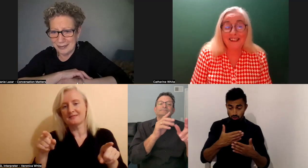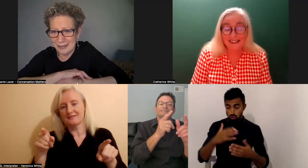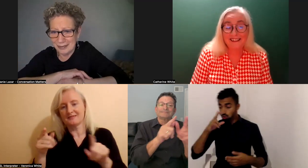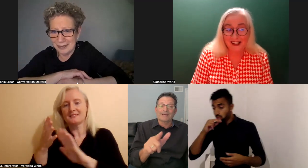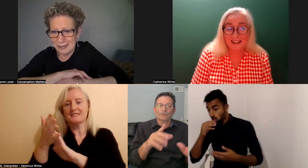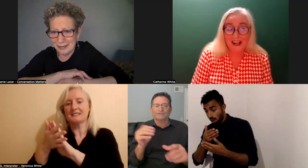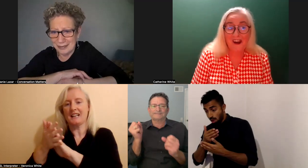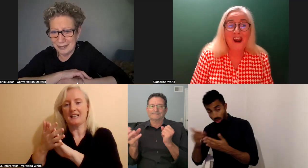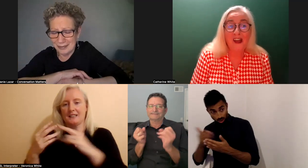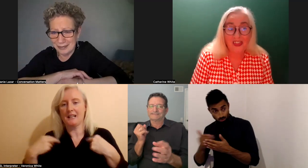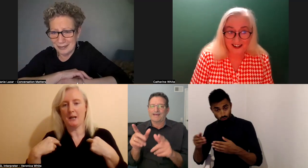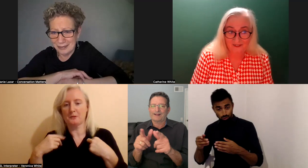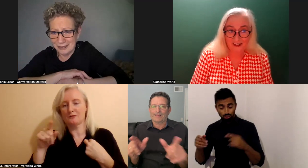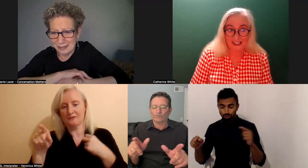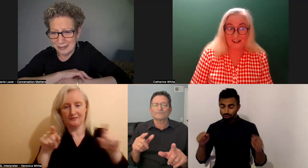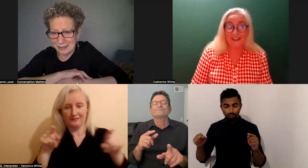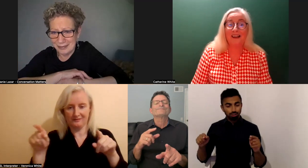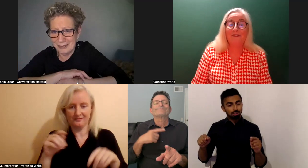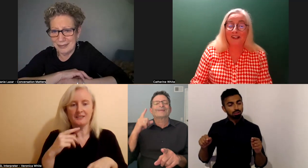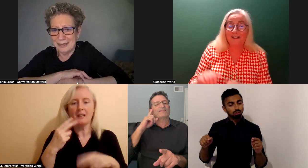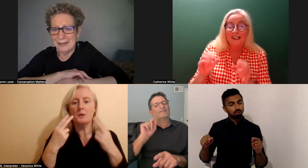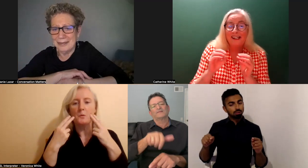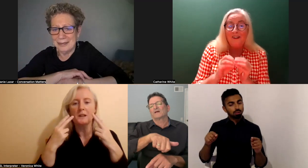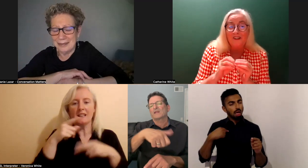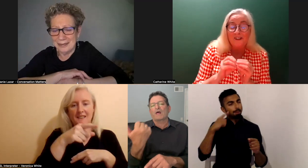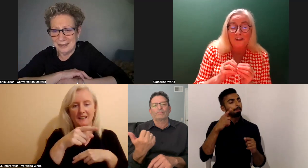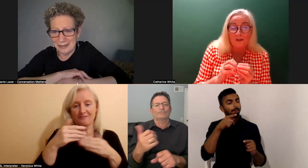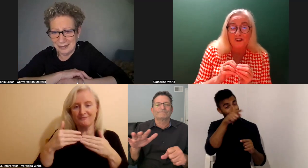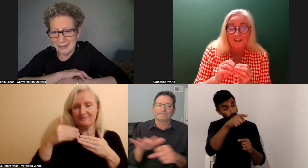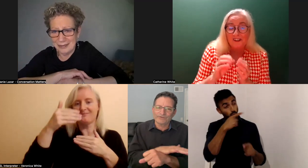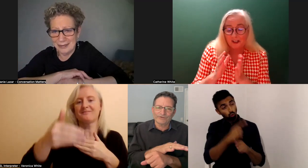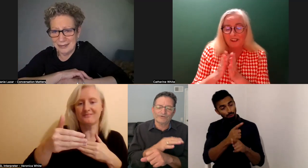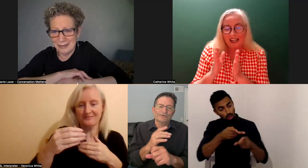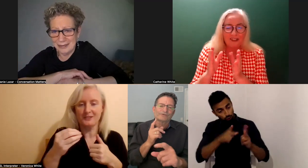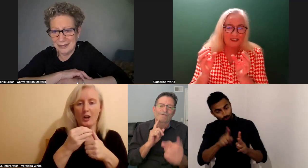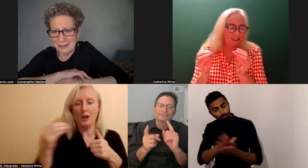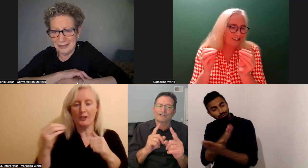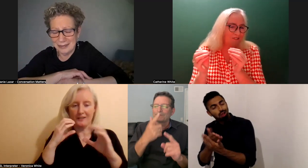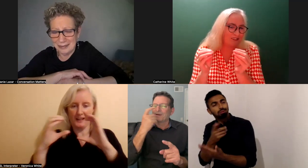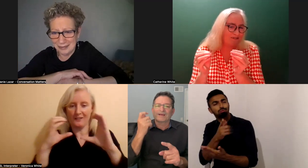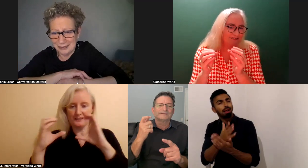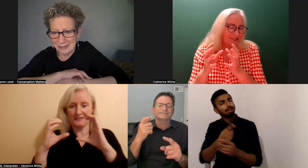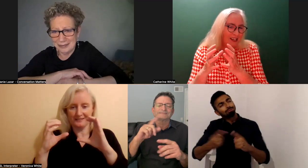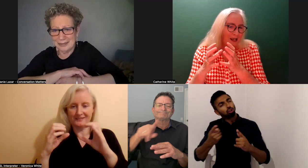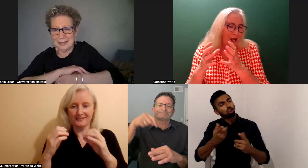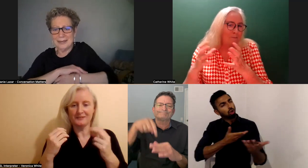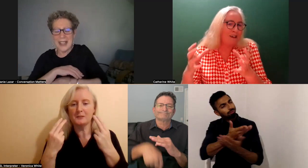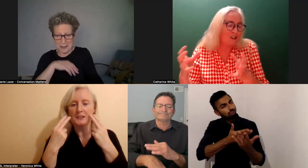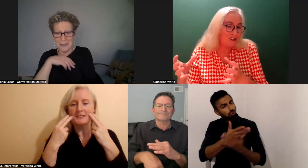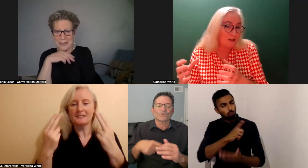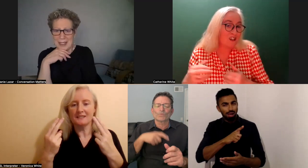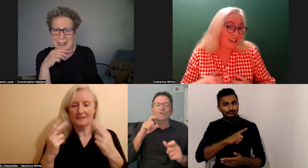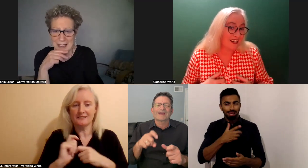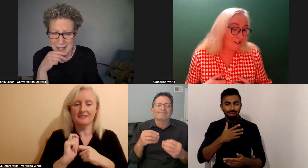I think that's actually another conversation to have, because in order to do it justice, you would have to give it a